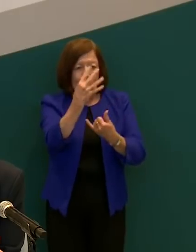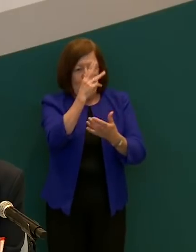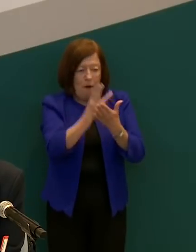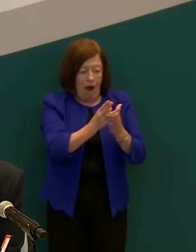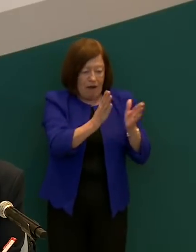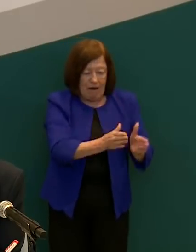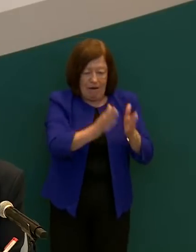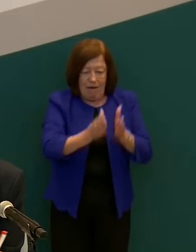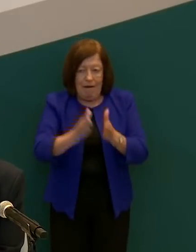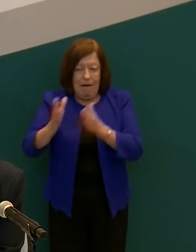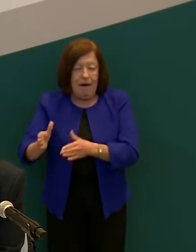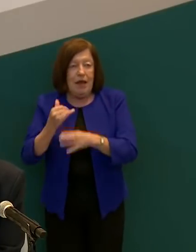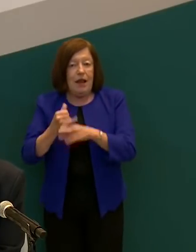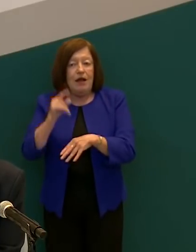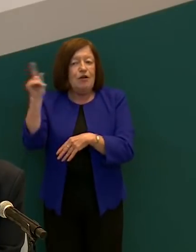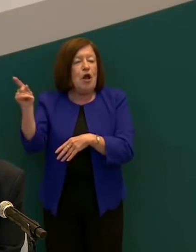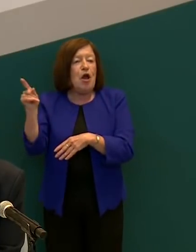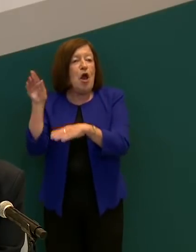there are 4 broad